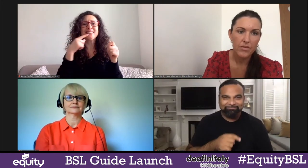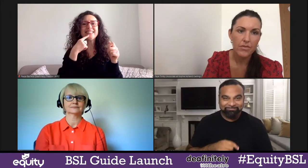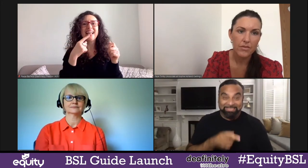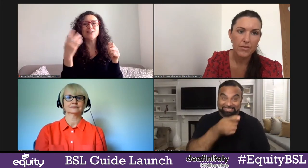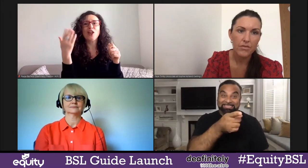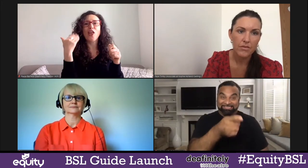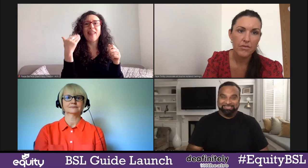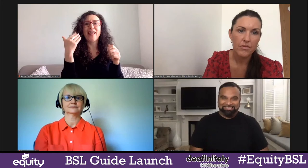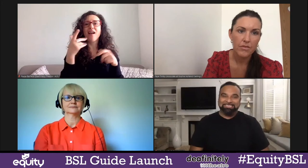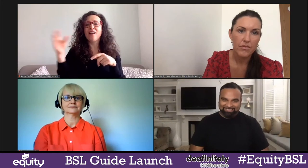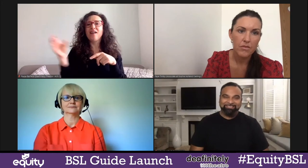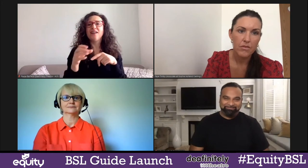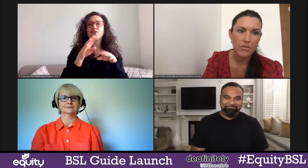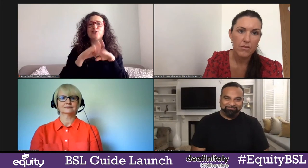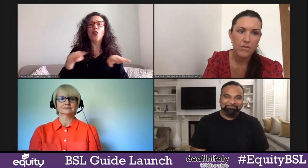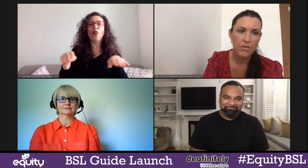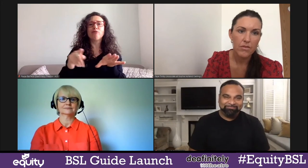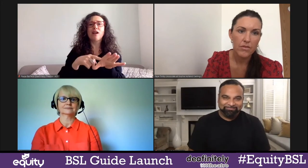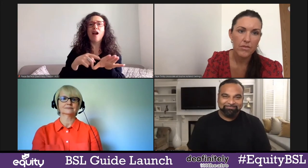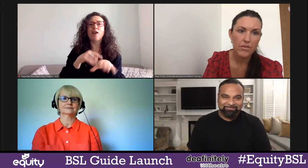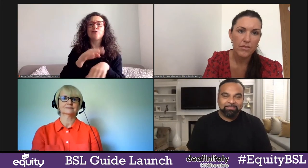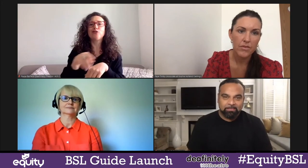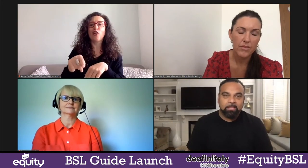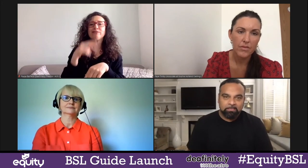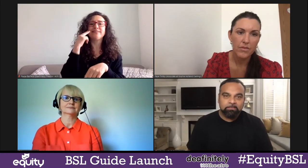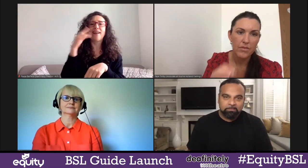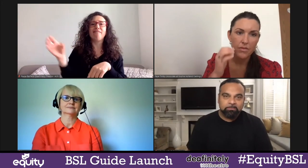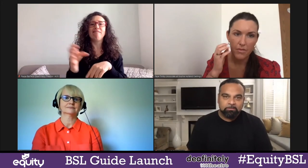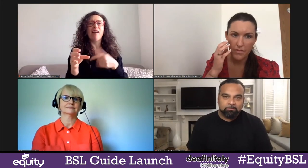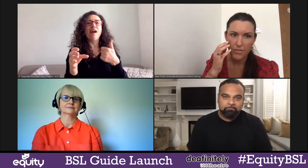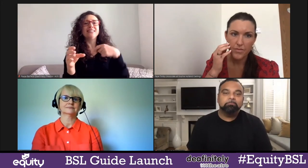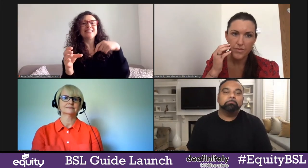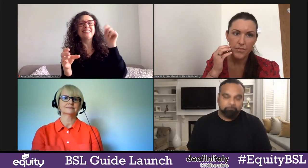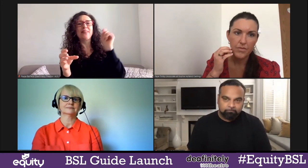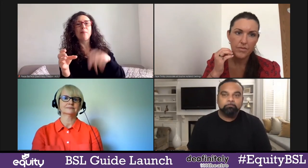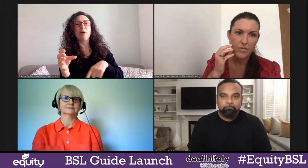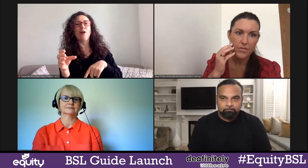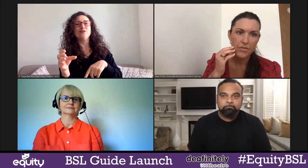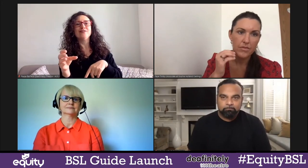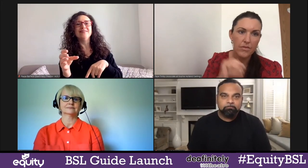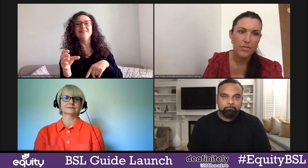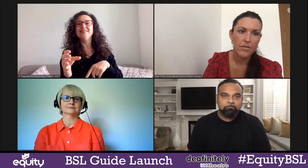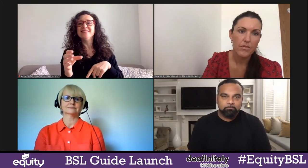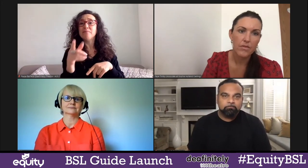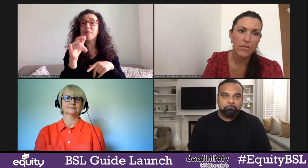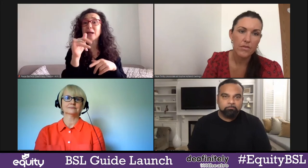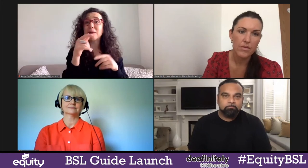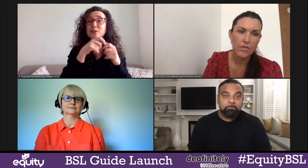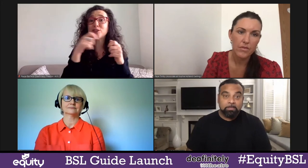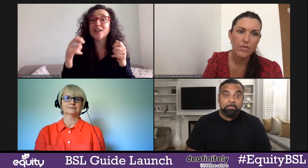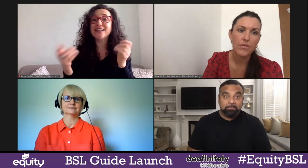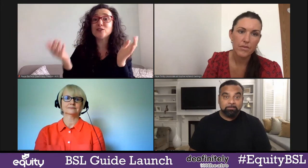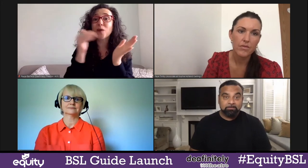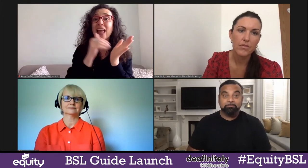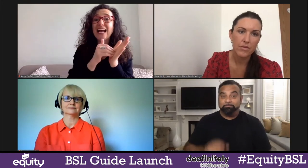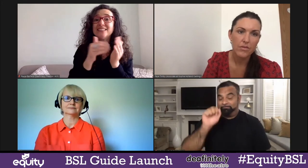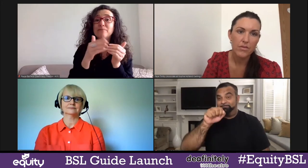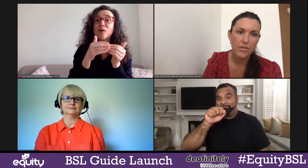for example, I think Julian shared earlier, you know, that they bring in deaf children because it's a kind of a quick fix. It ticks their box. Oh, I